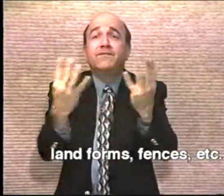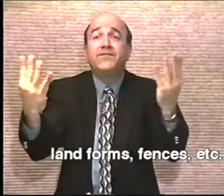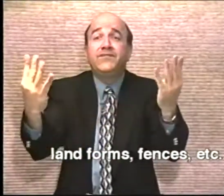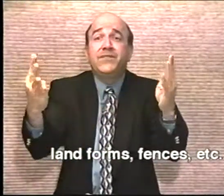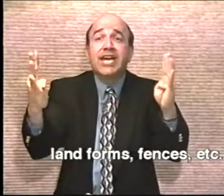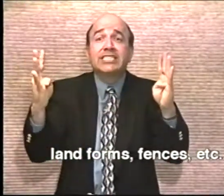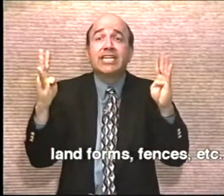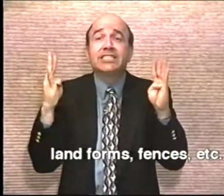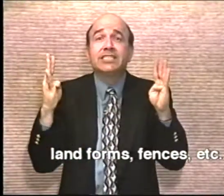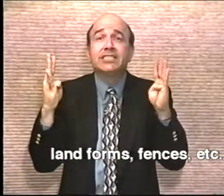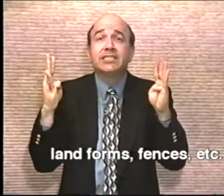benches,